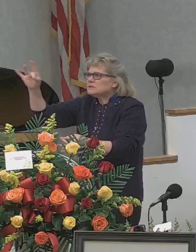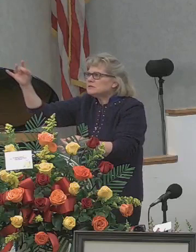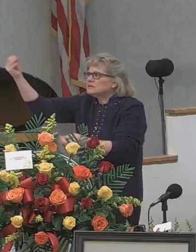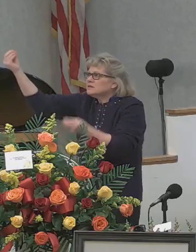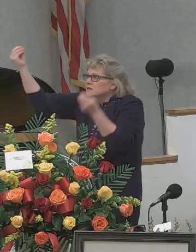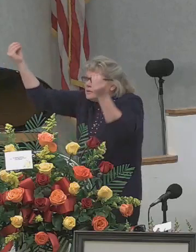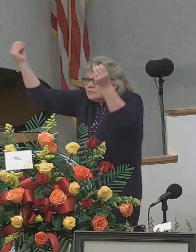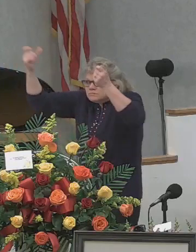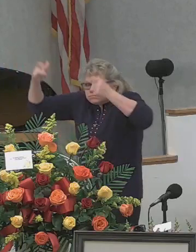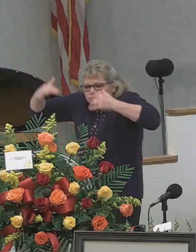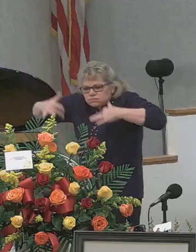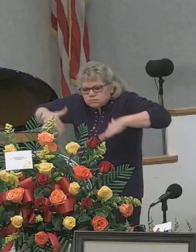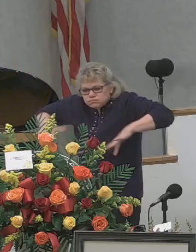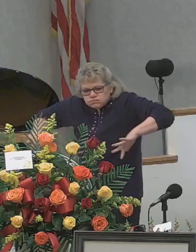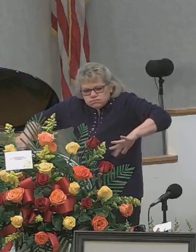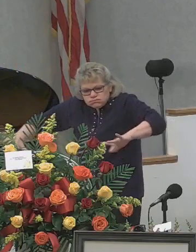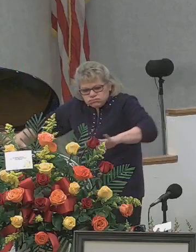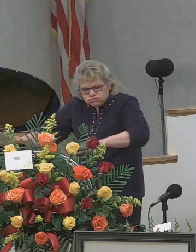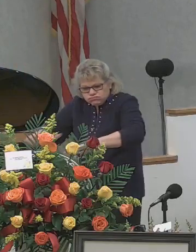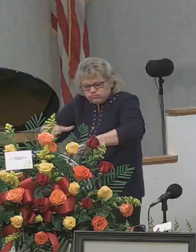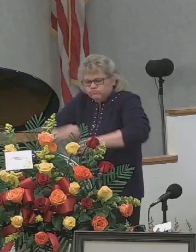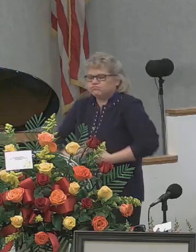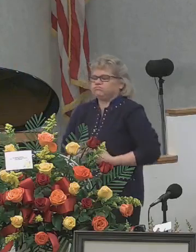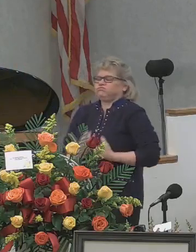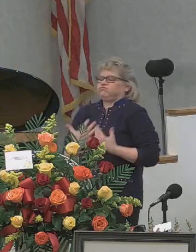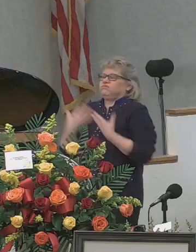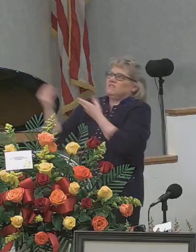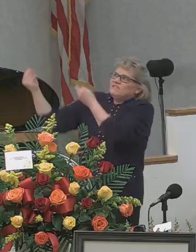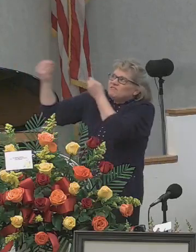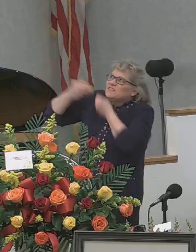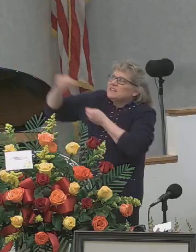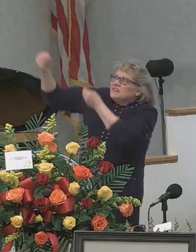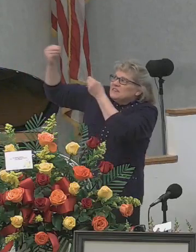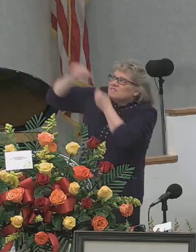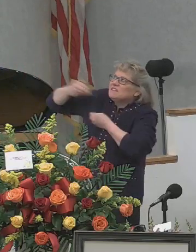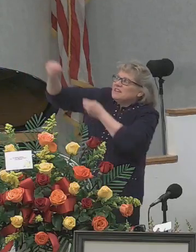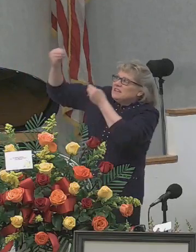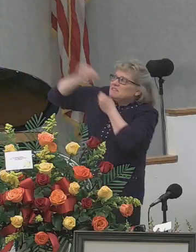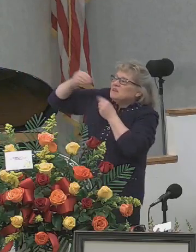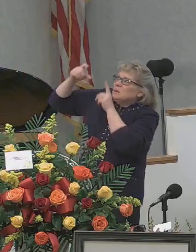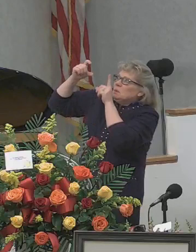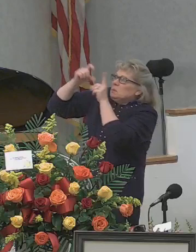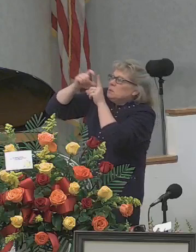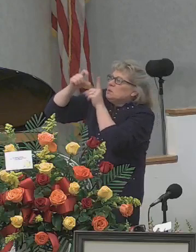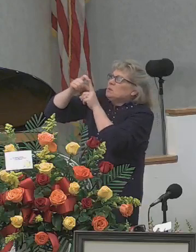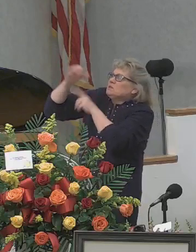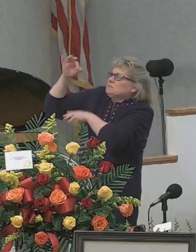that room with him, been in that chair with him, just feeding him those thoughts and those sermons?